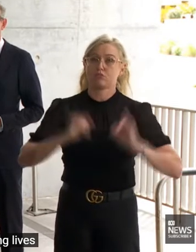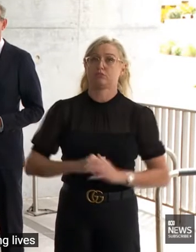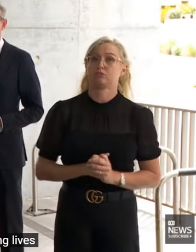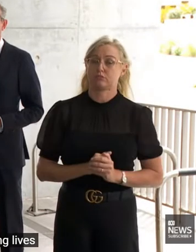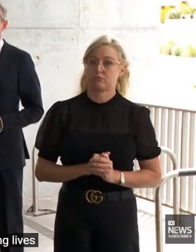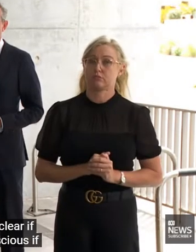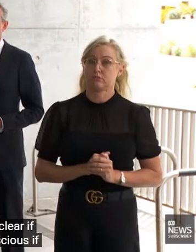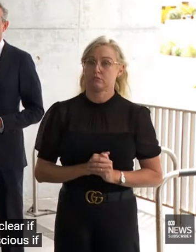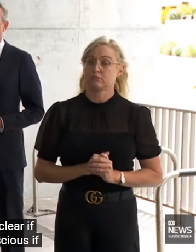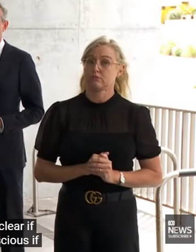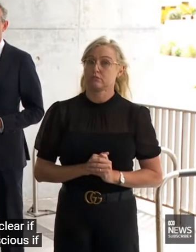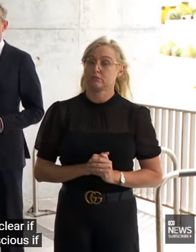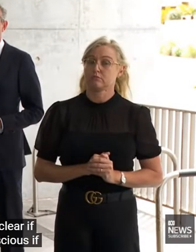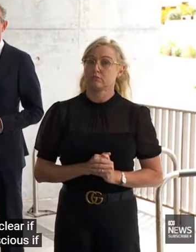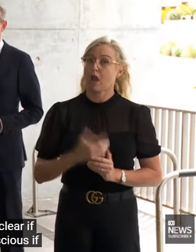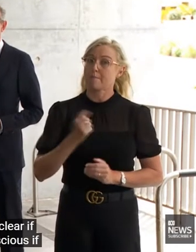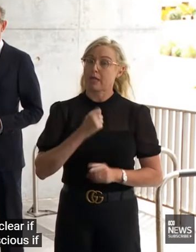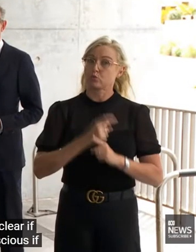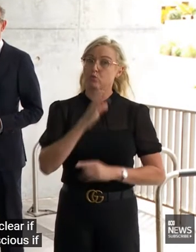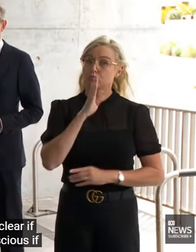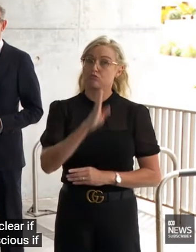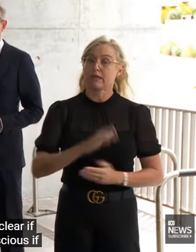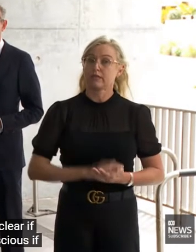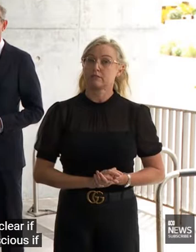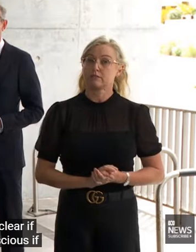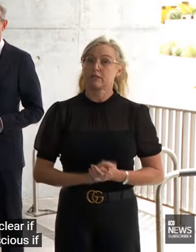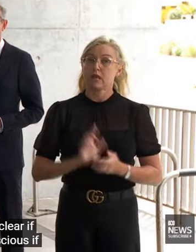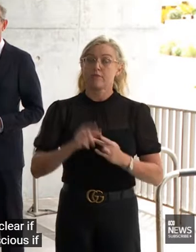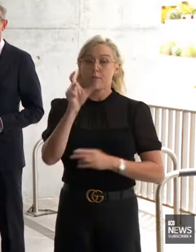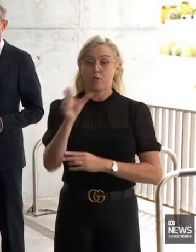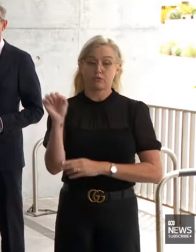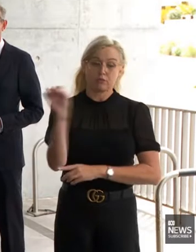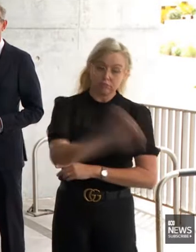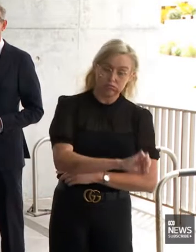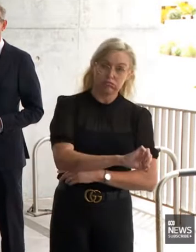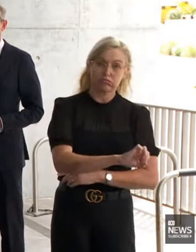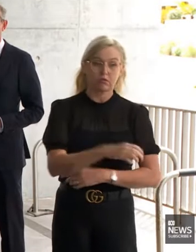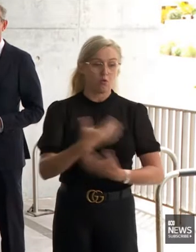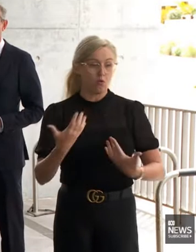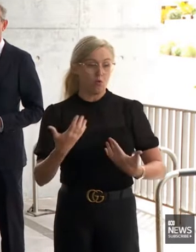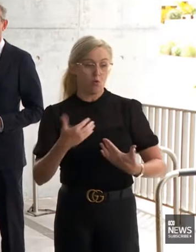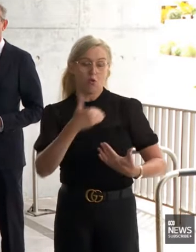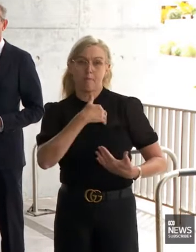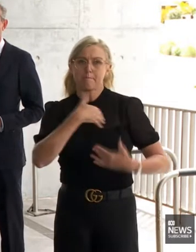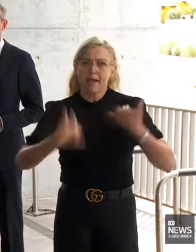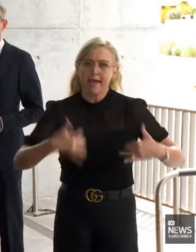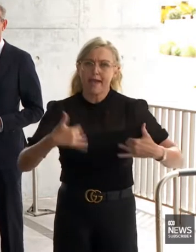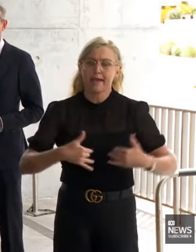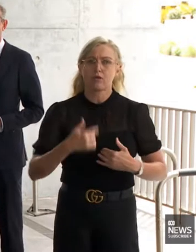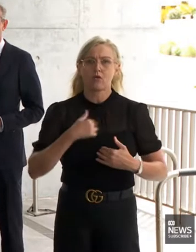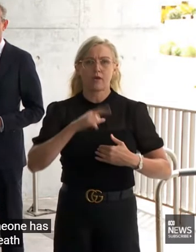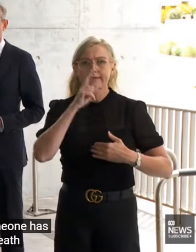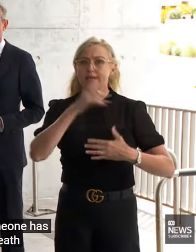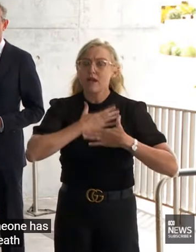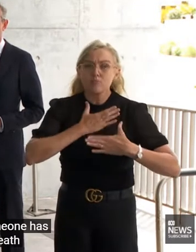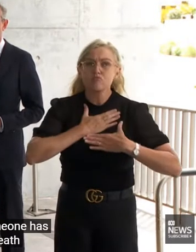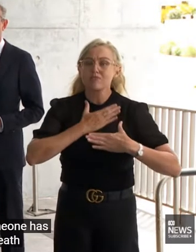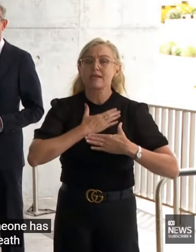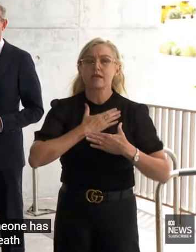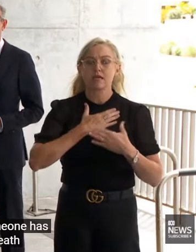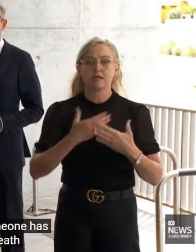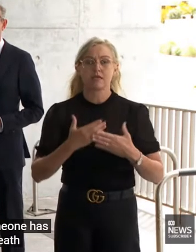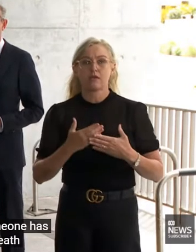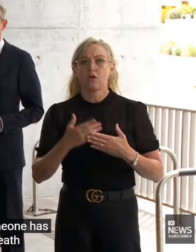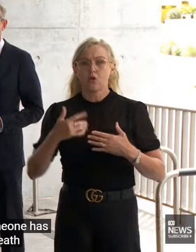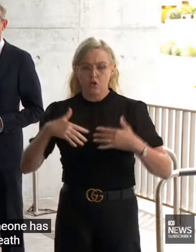clear. If someone is unconscious, if someone has chest pain, if someone has shortness of breath,